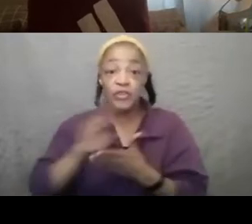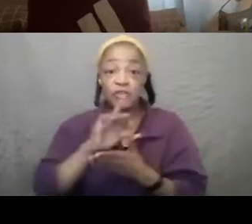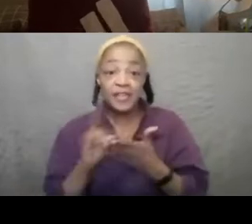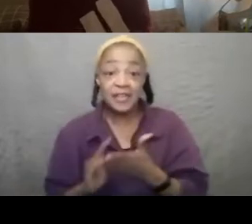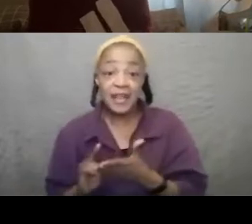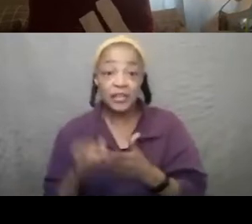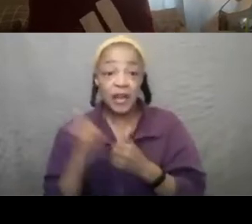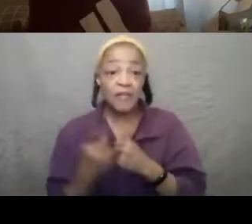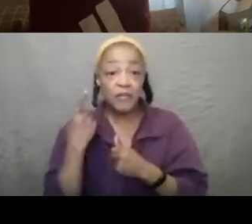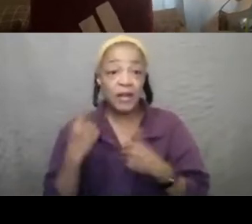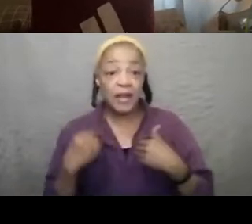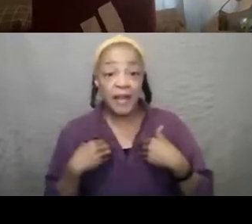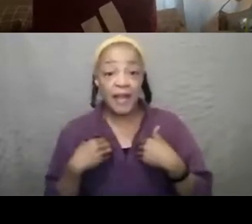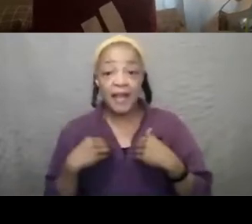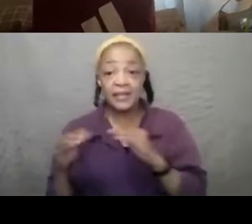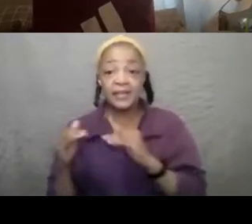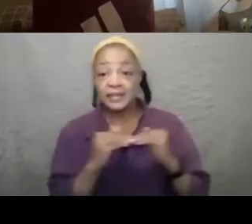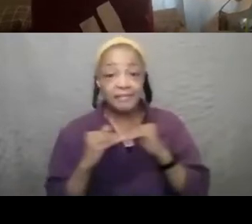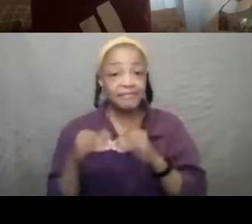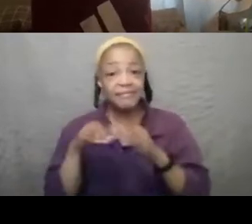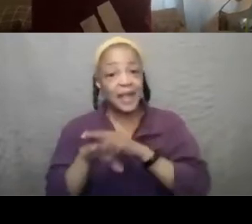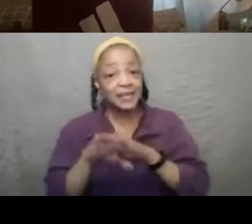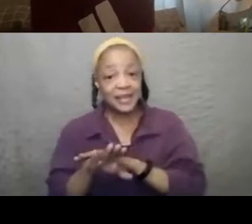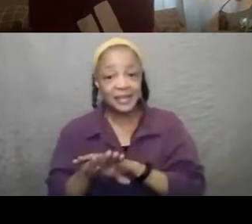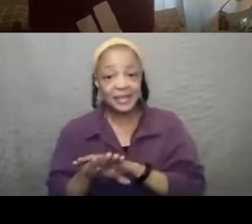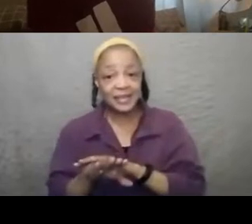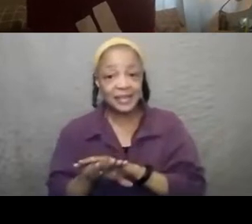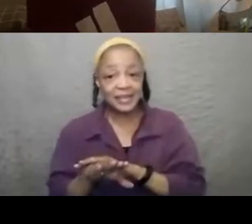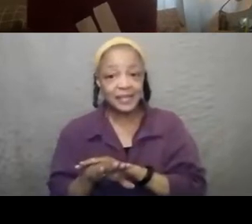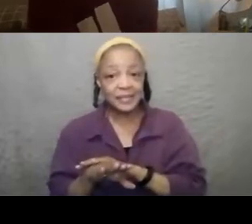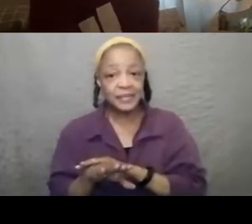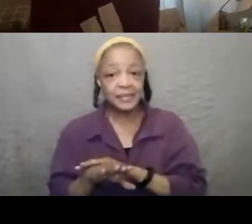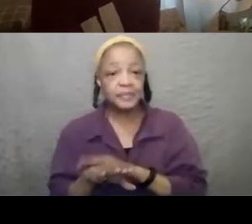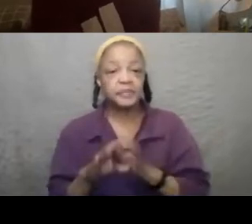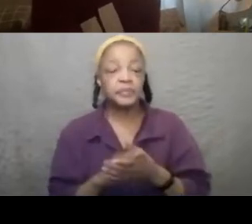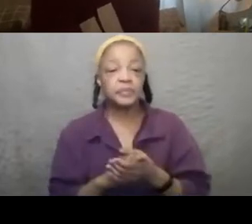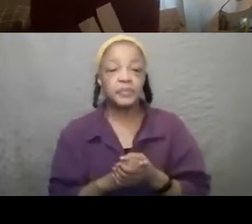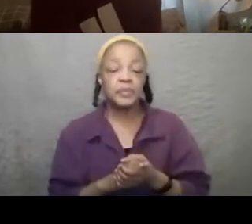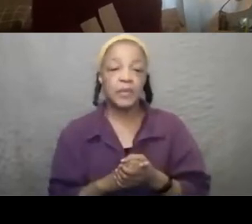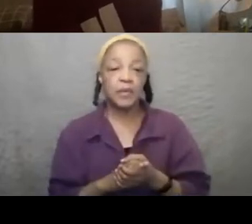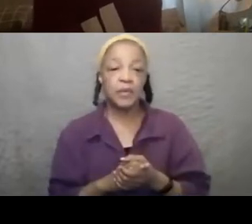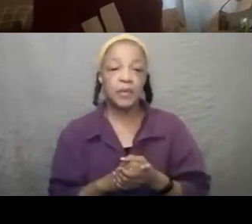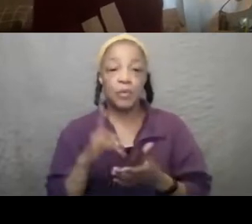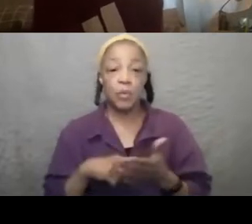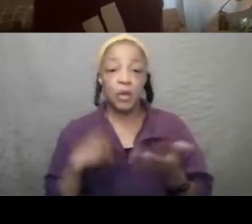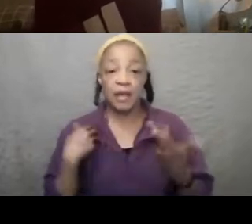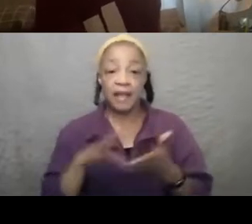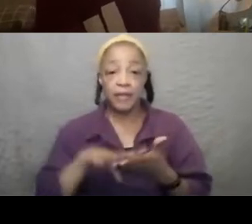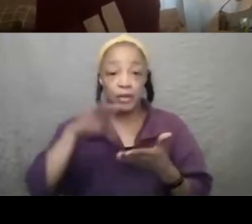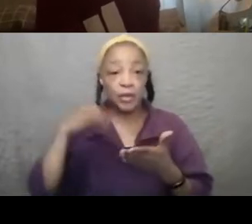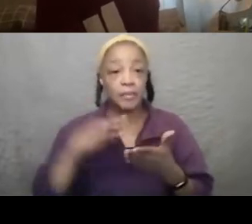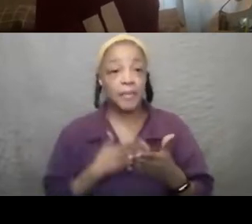everybody has the same access. And, you know, what I'll say to some people and what I've learned in my years, many years